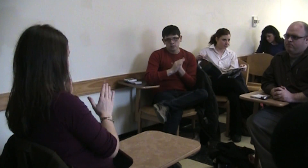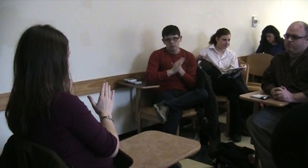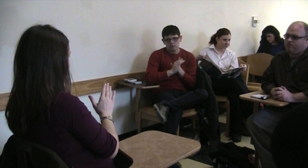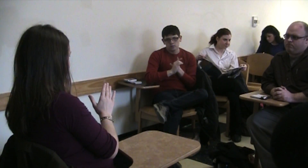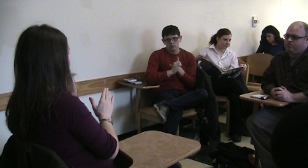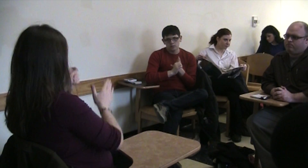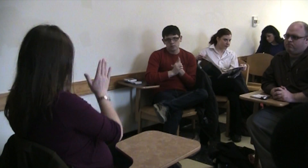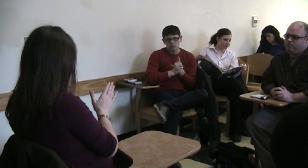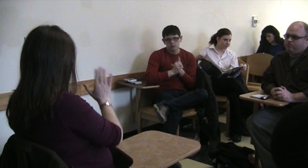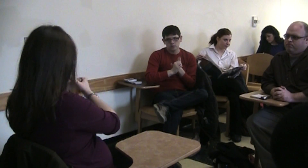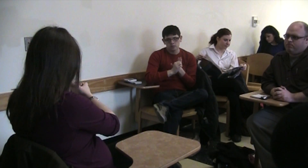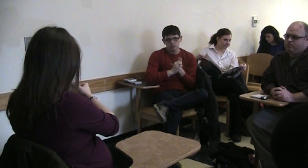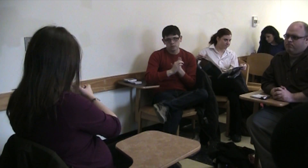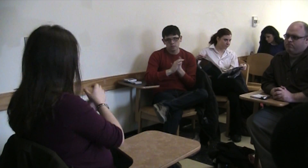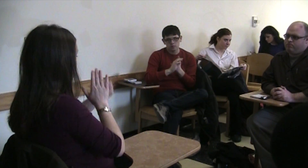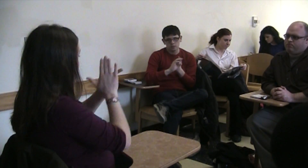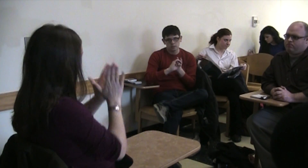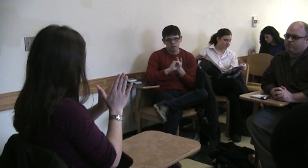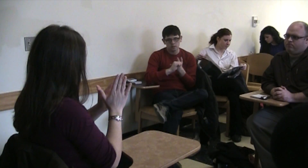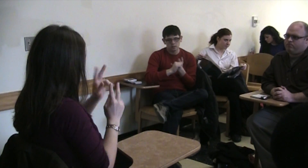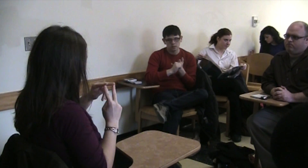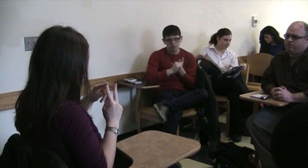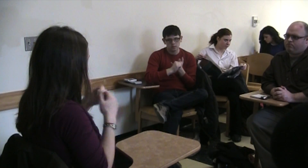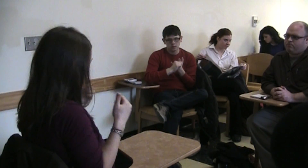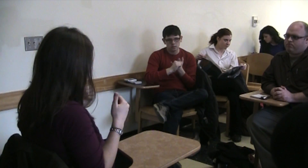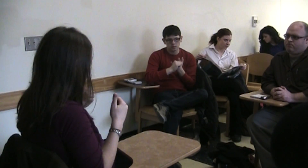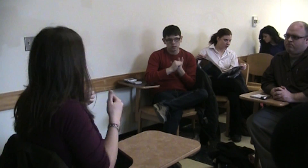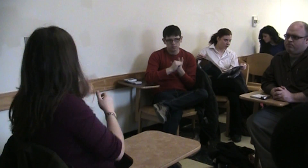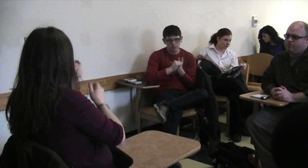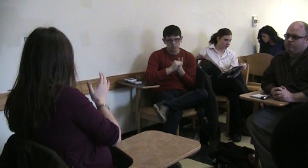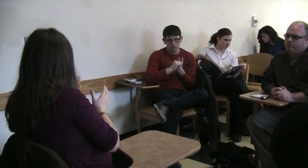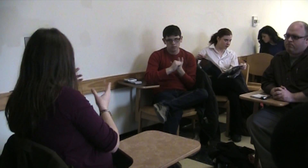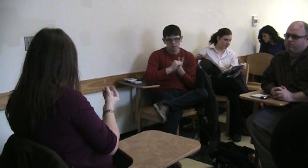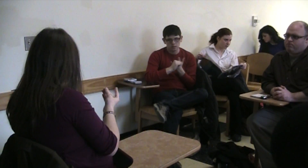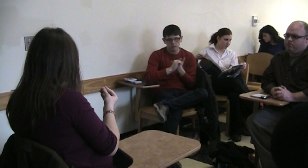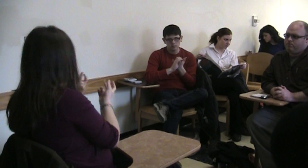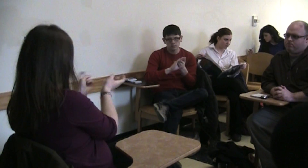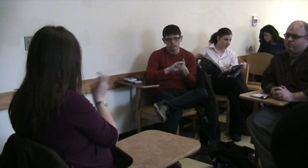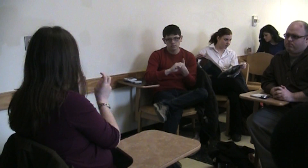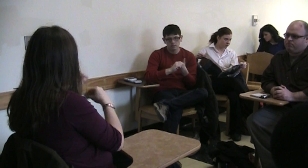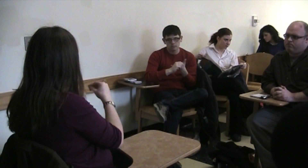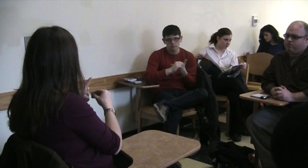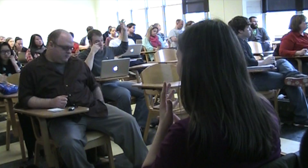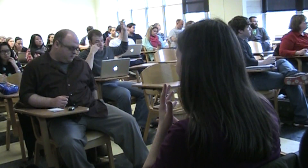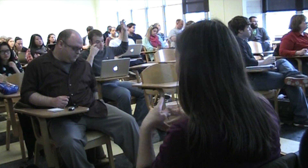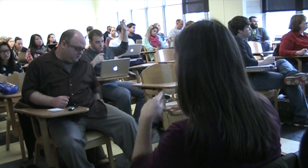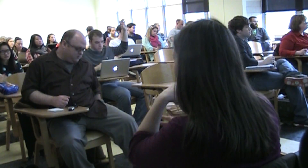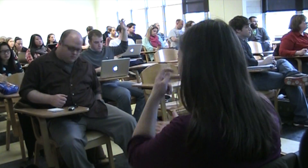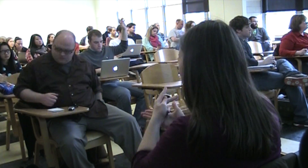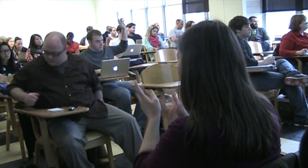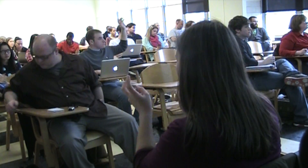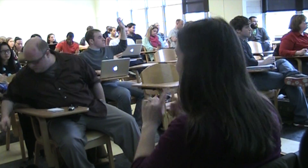interpreters, we'll be in your class, and we kind of explain a little bit about, we'll be sitting up probably at the front end of